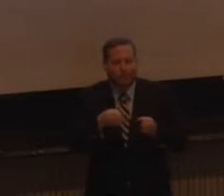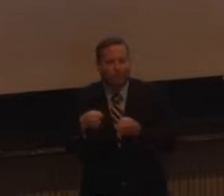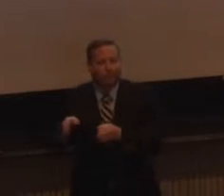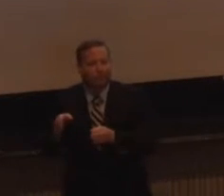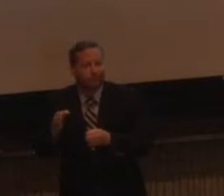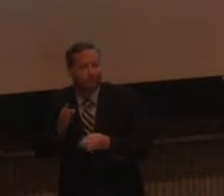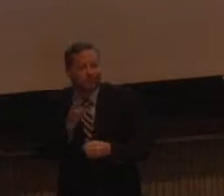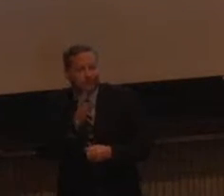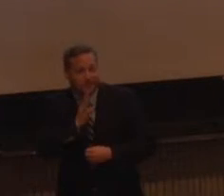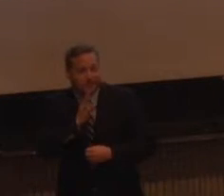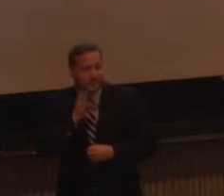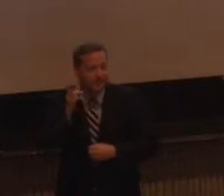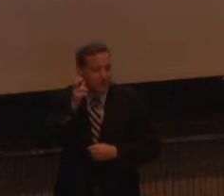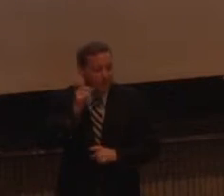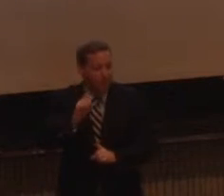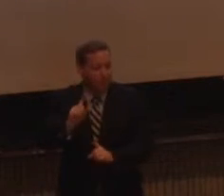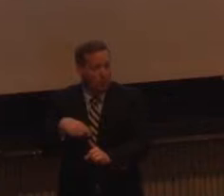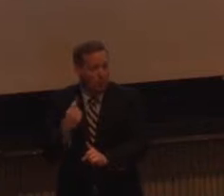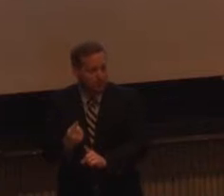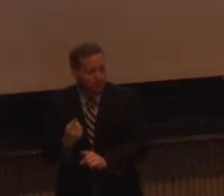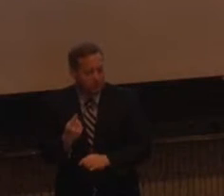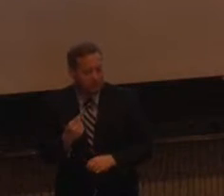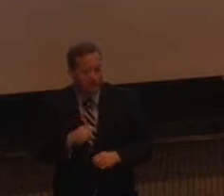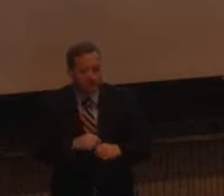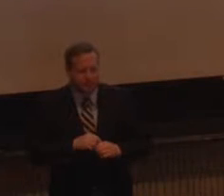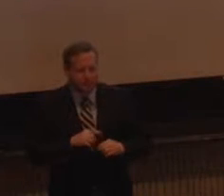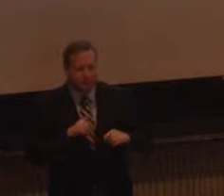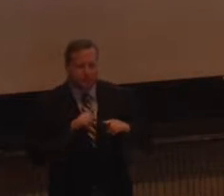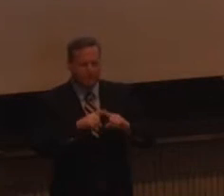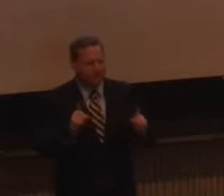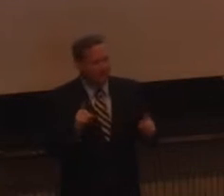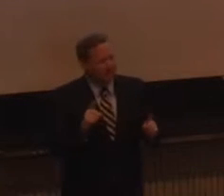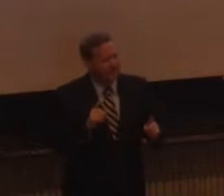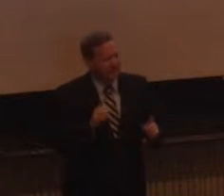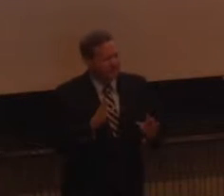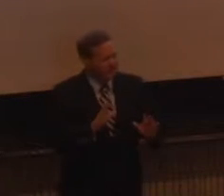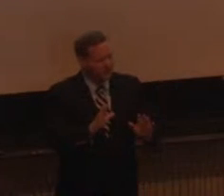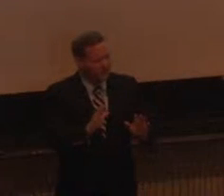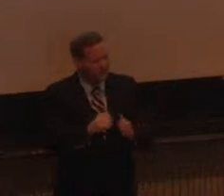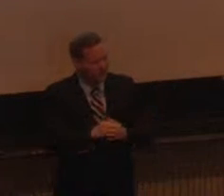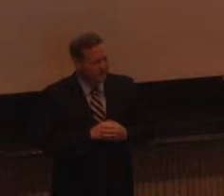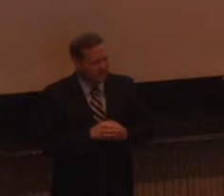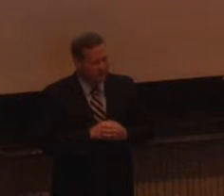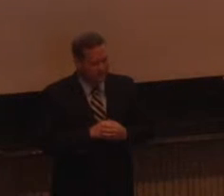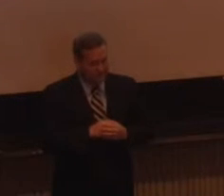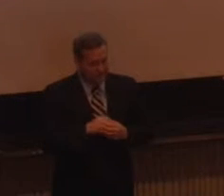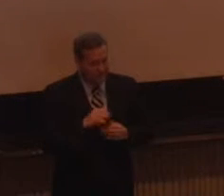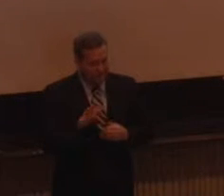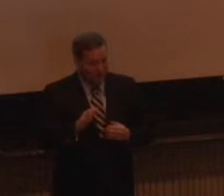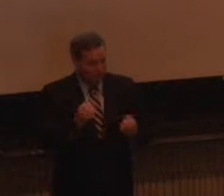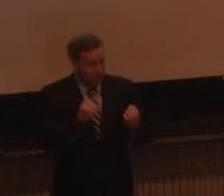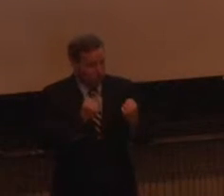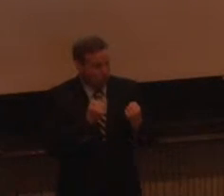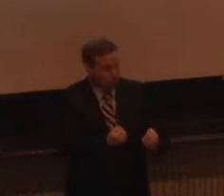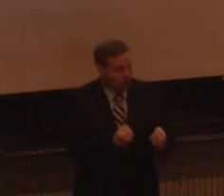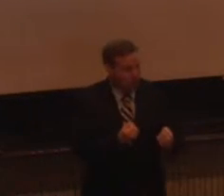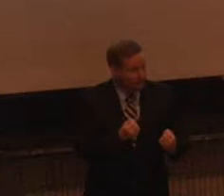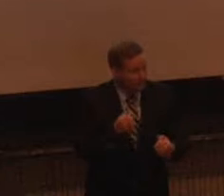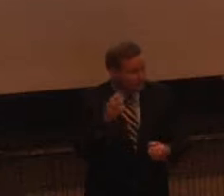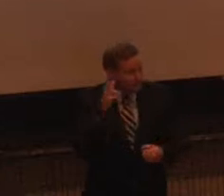sign language because they can sort of access English and therefore use their auditory skills that way. But I